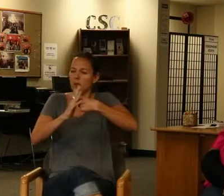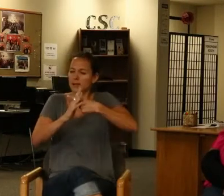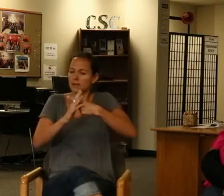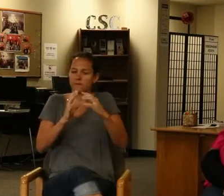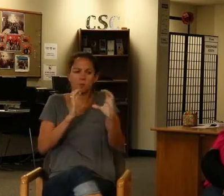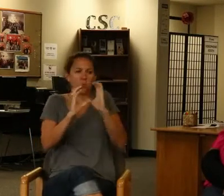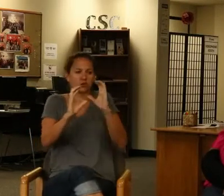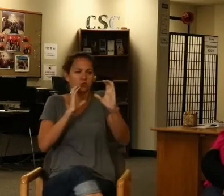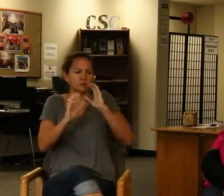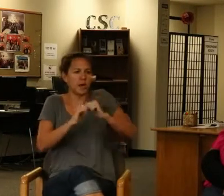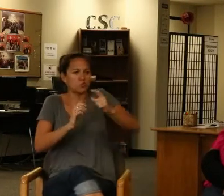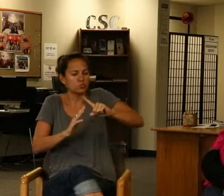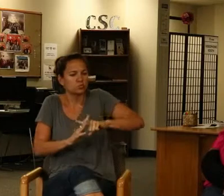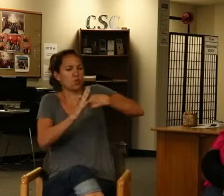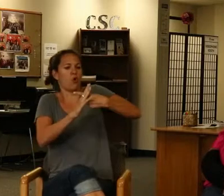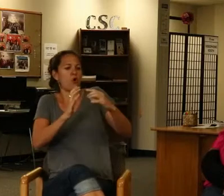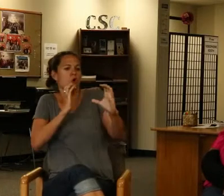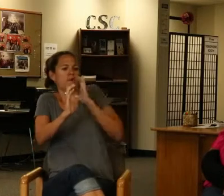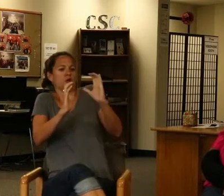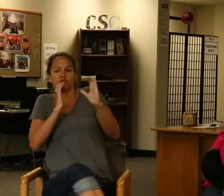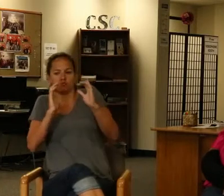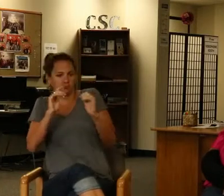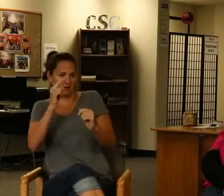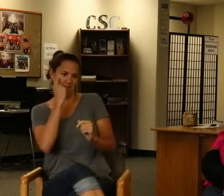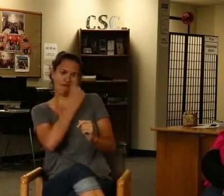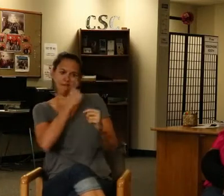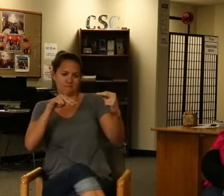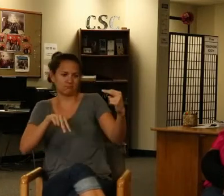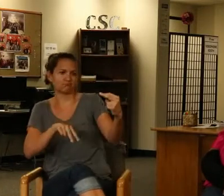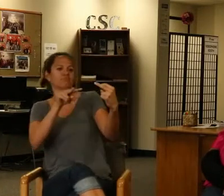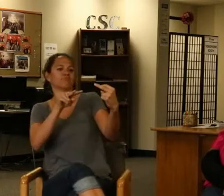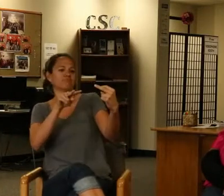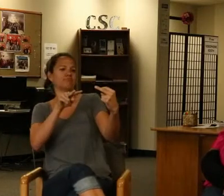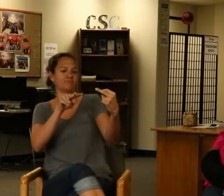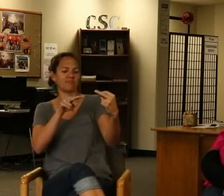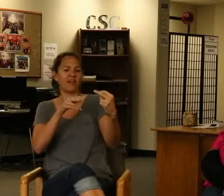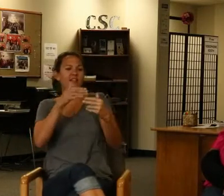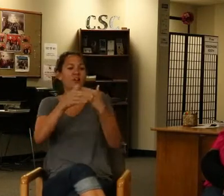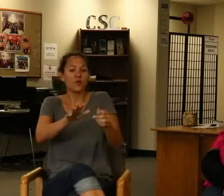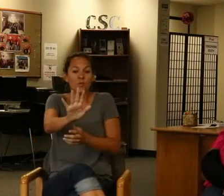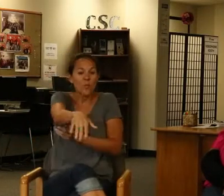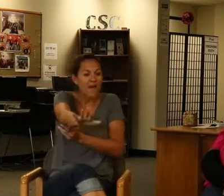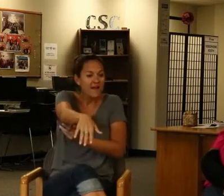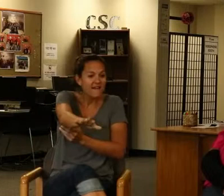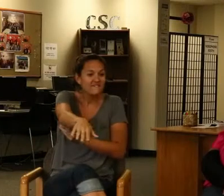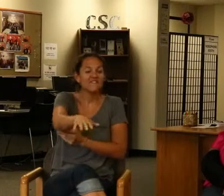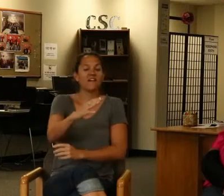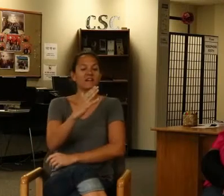and that's really the beginning of the conversation. How do you start that conversation? Eye gaze is important for the beginning. Or you could